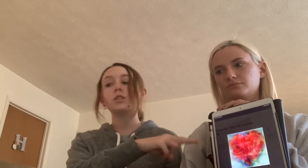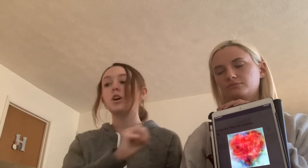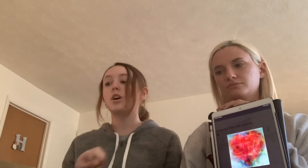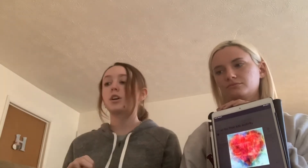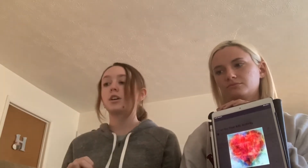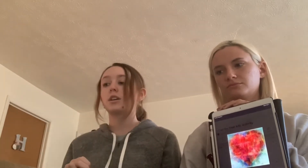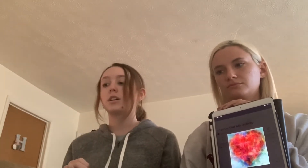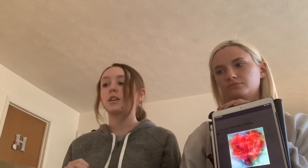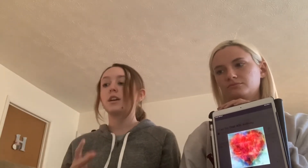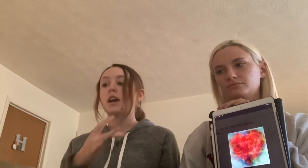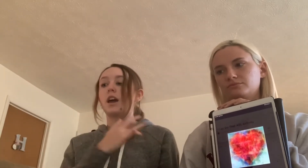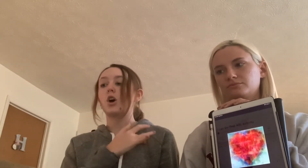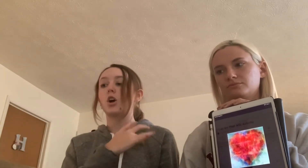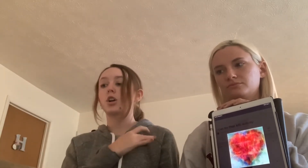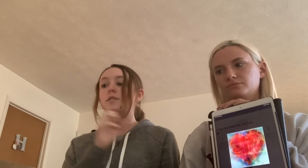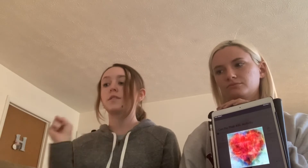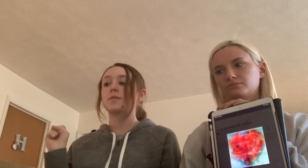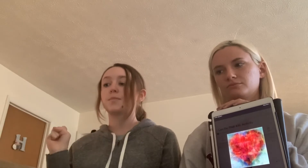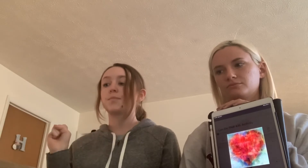look at hearts?